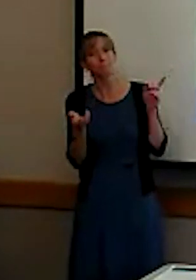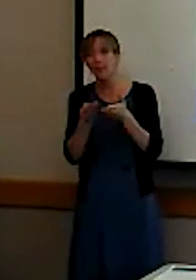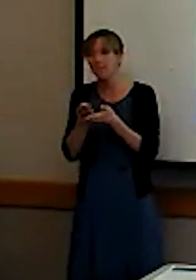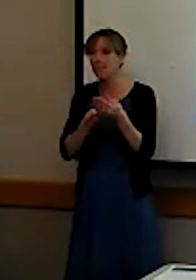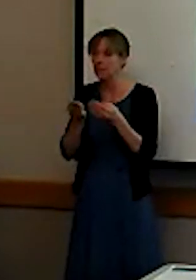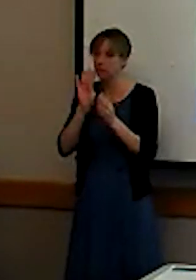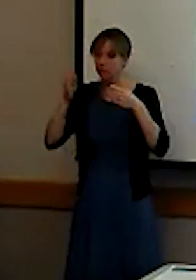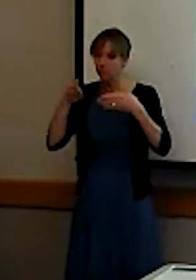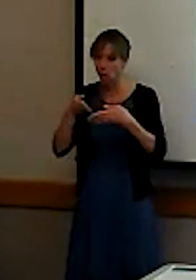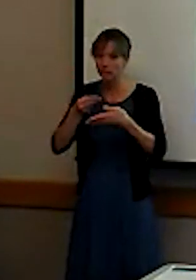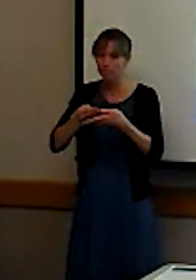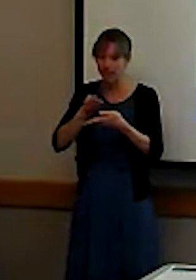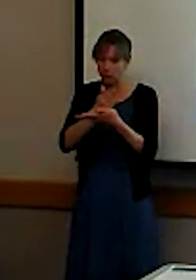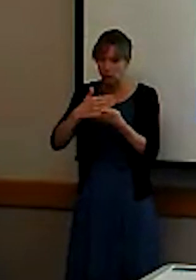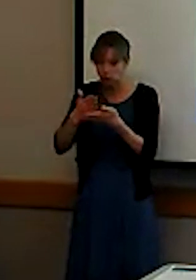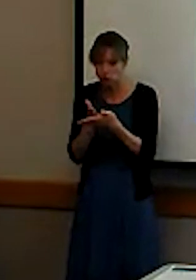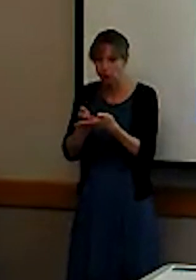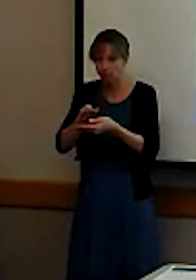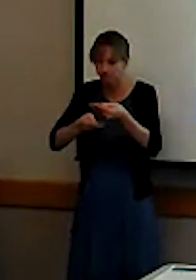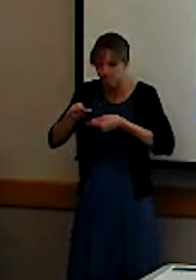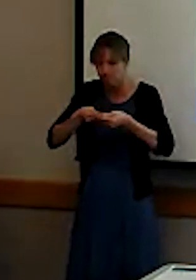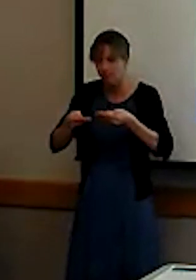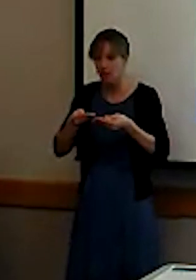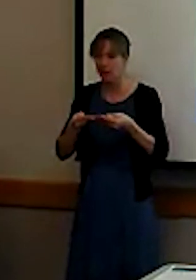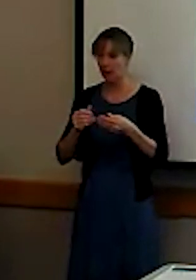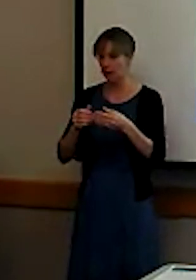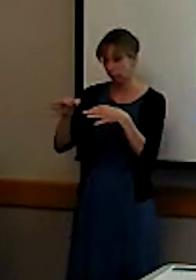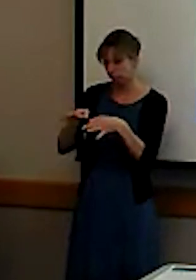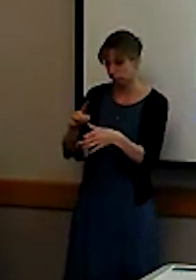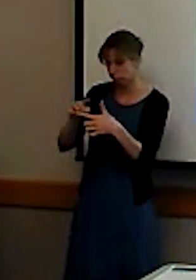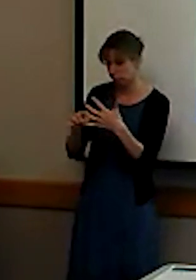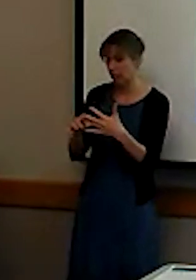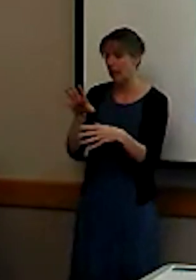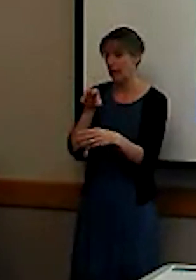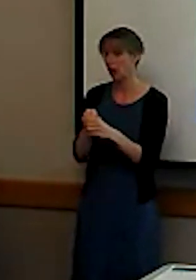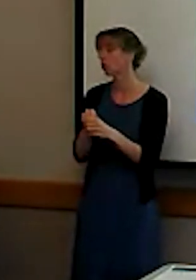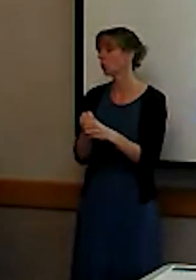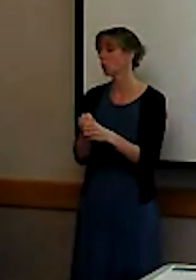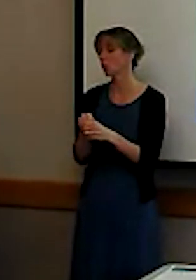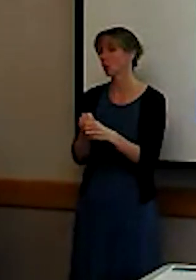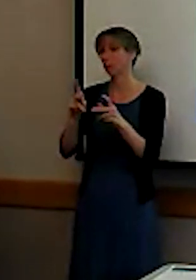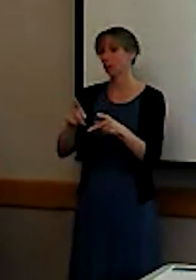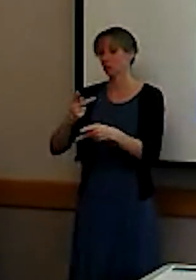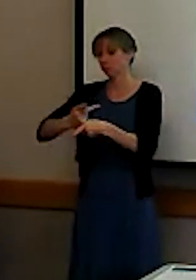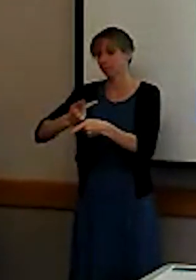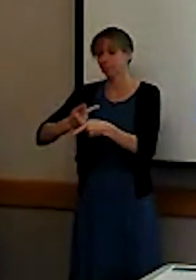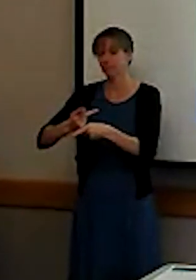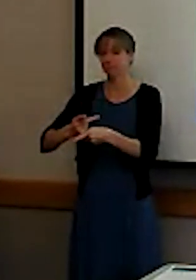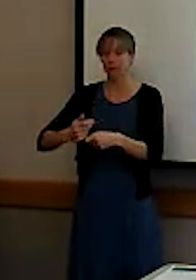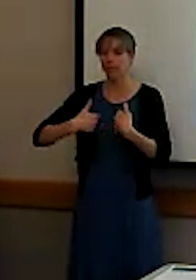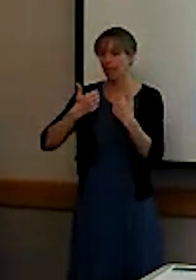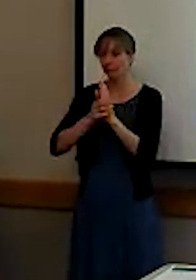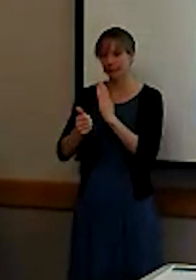budgeting, we're going to concentrate on budgeting. Here's going to be your budget. And I would discuss with always include the caregiver, life skill